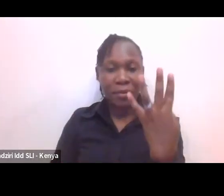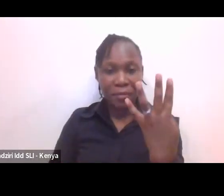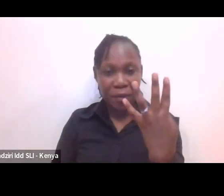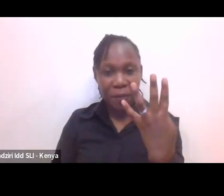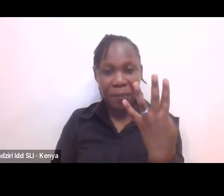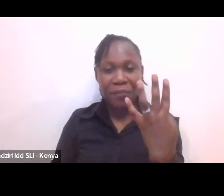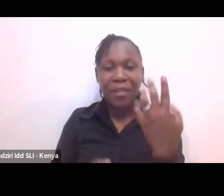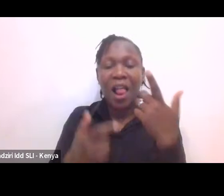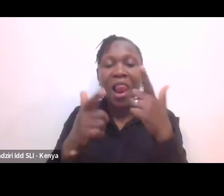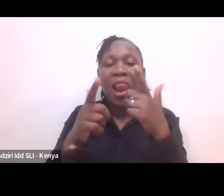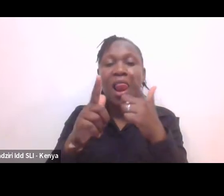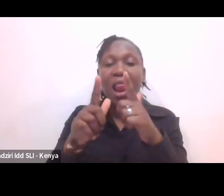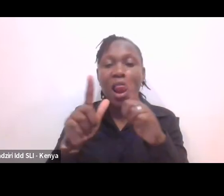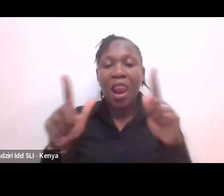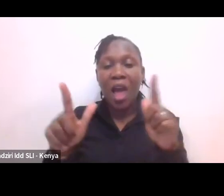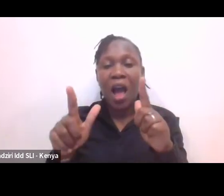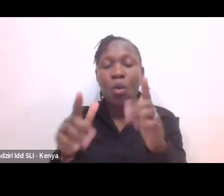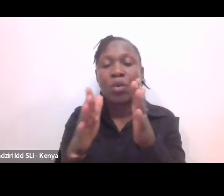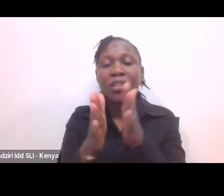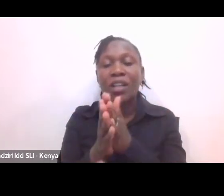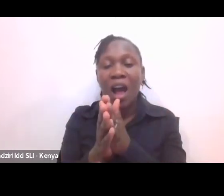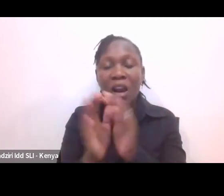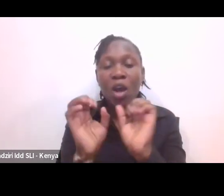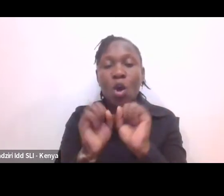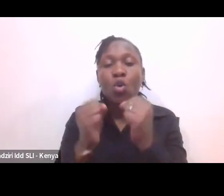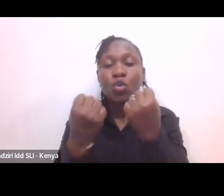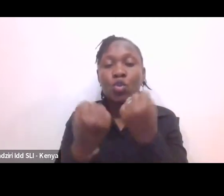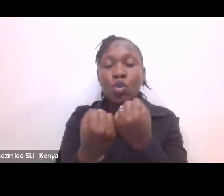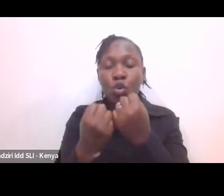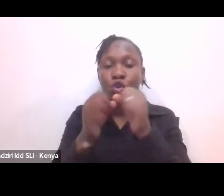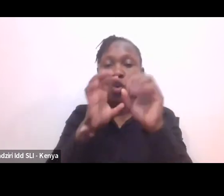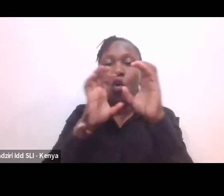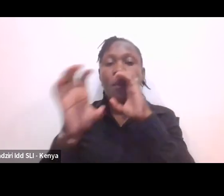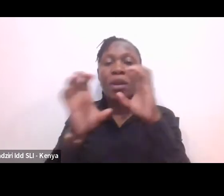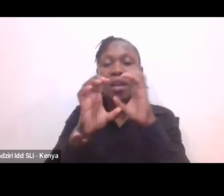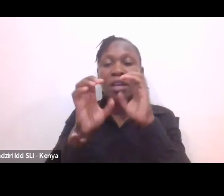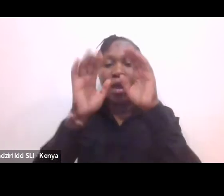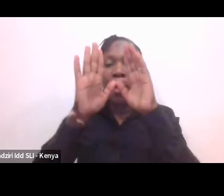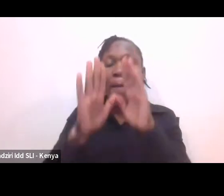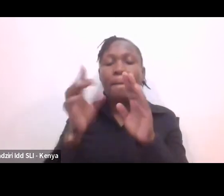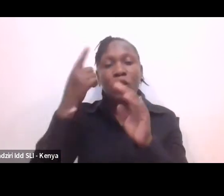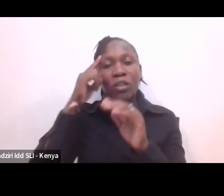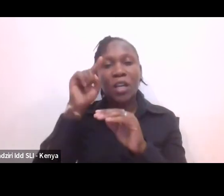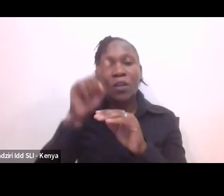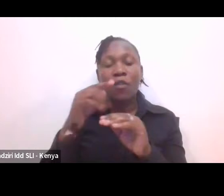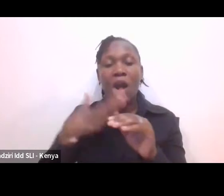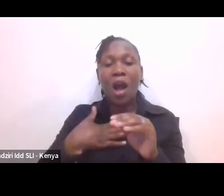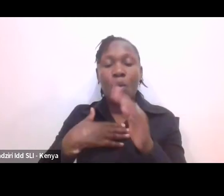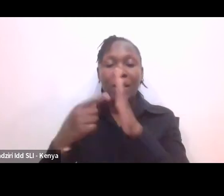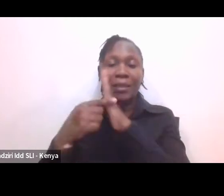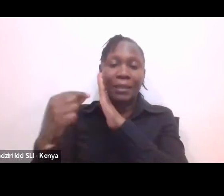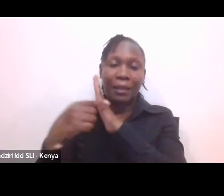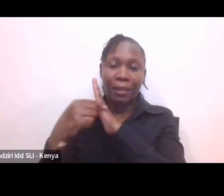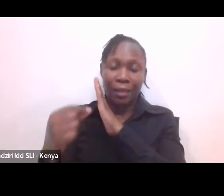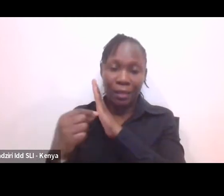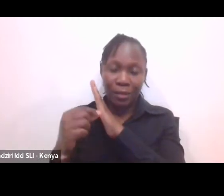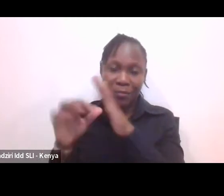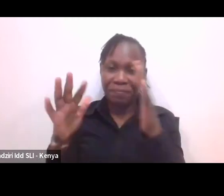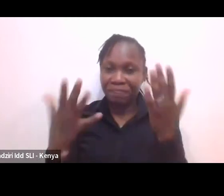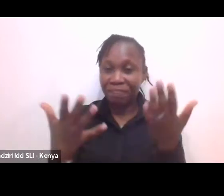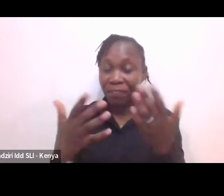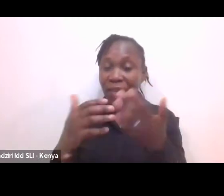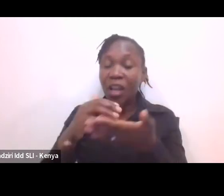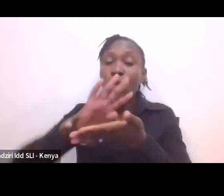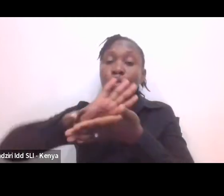Language and social communication are vital for our students. Our schools are encouraged to